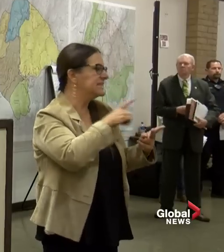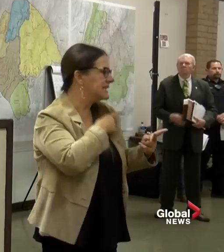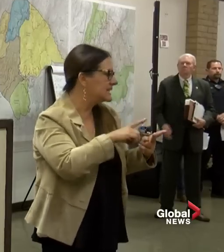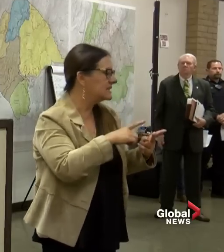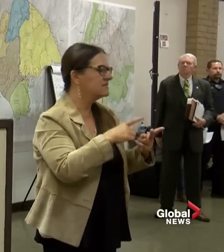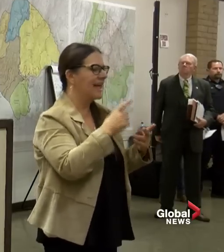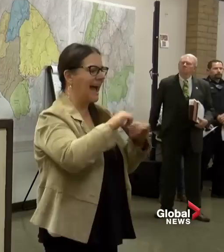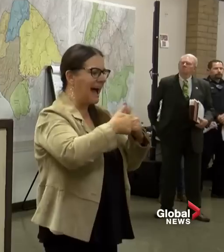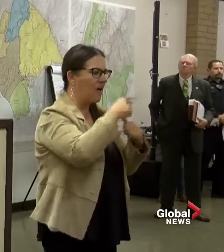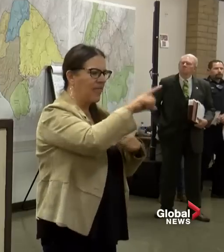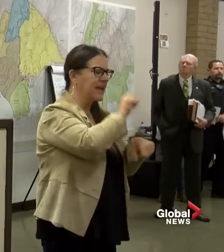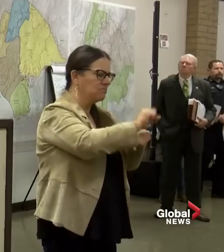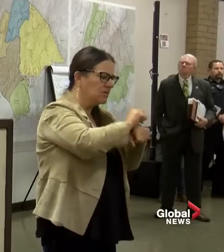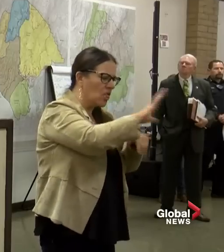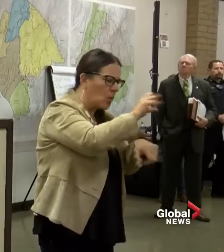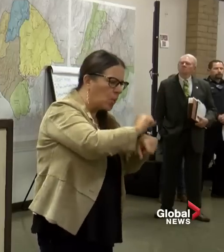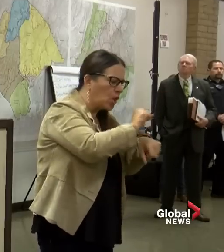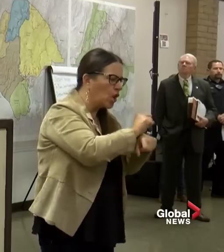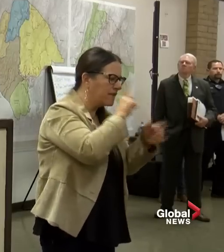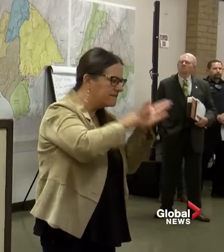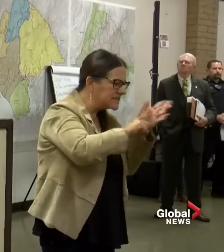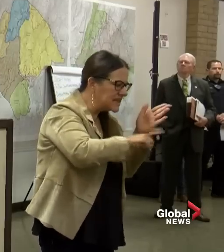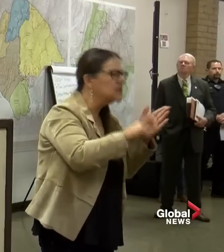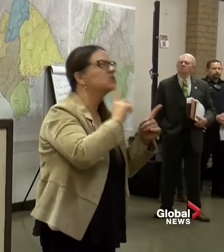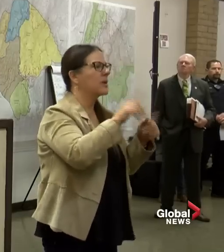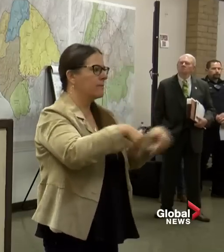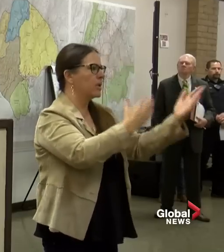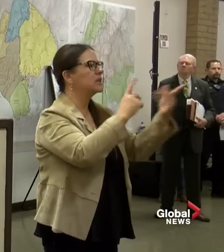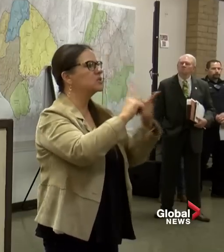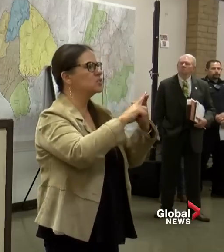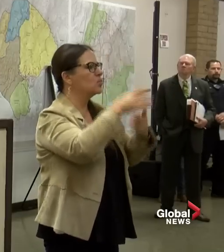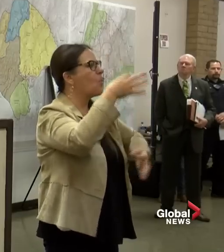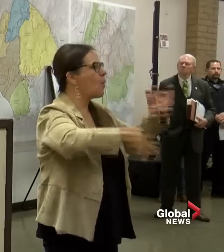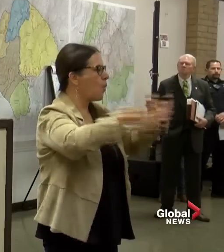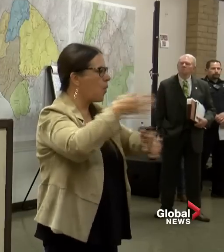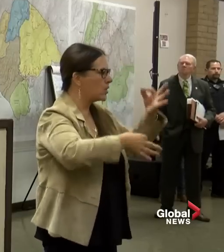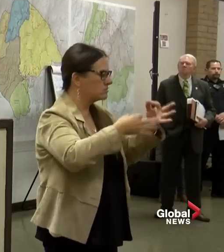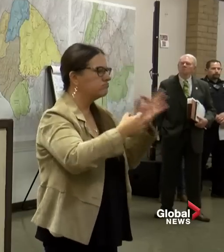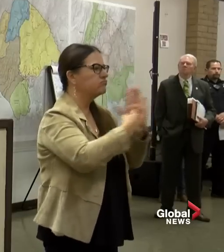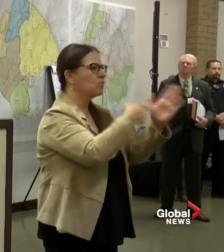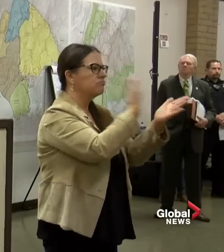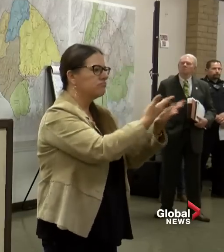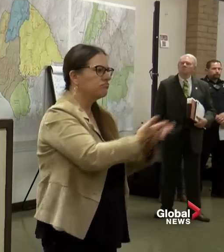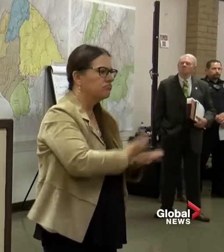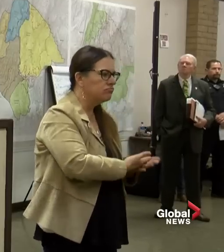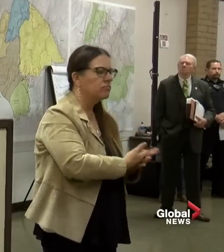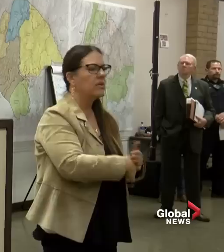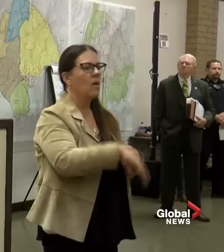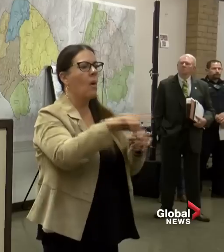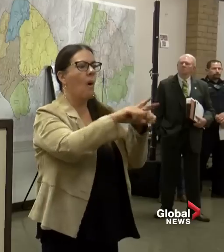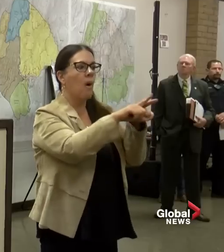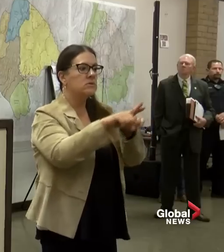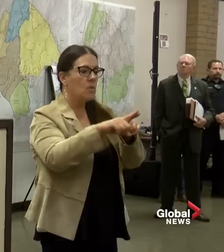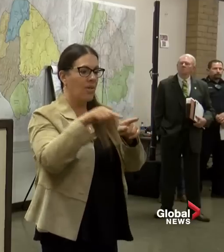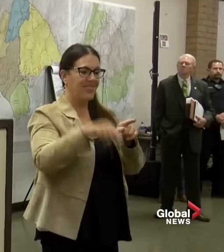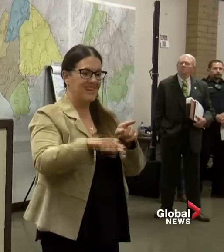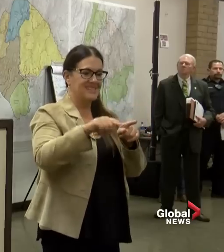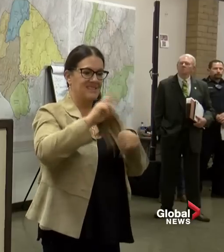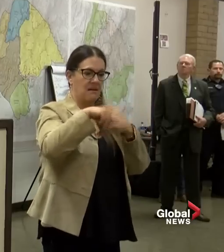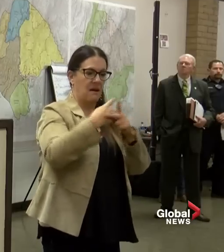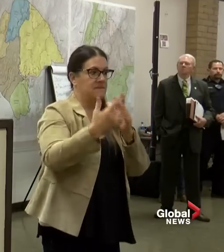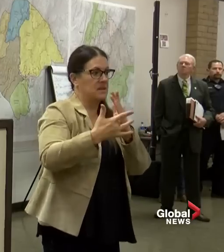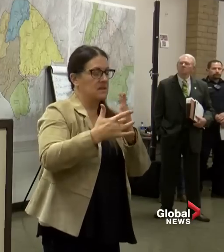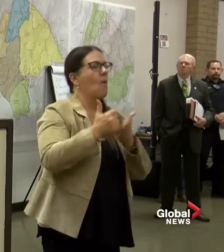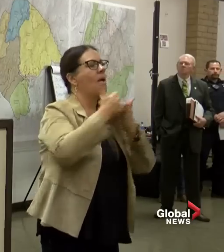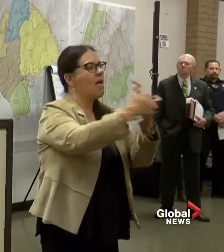processing crime scenes. It'll be used by nurses in ERs who are processing sex assault kits, where